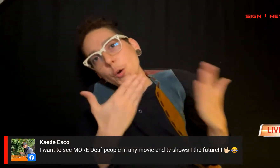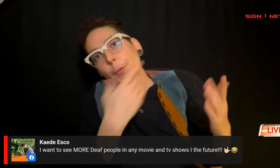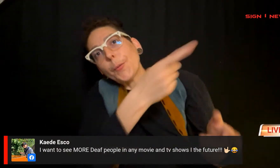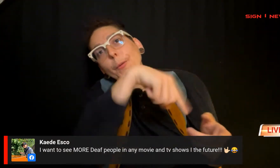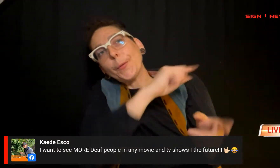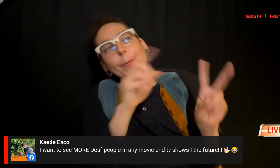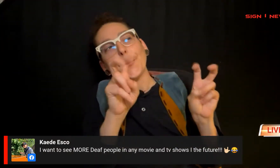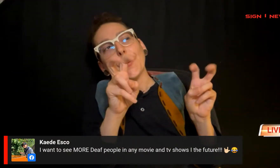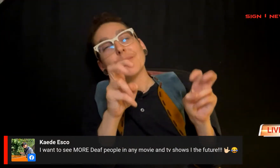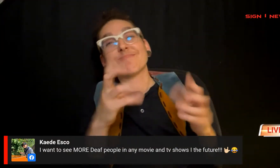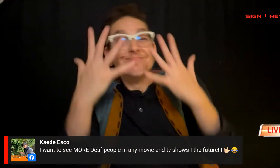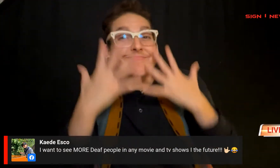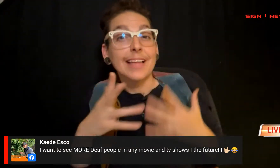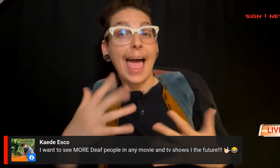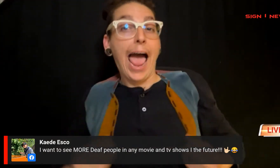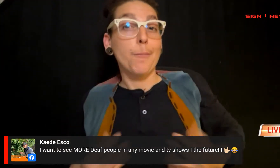Again, I applaud. Thank you.